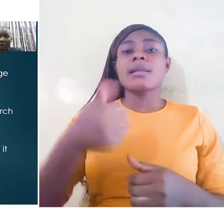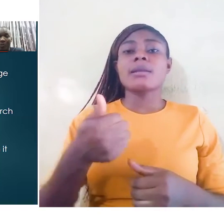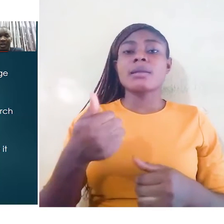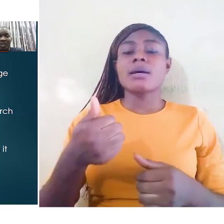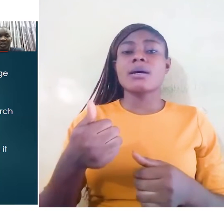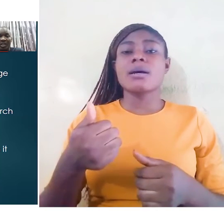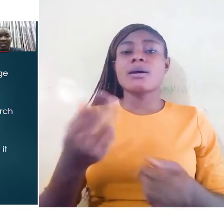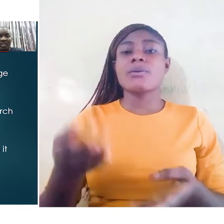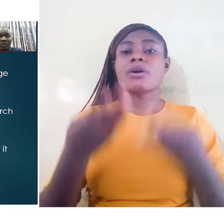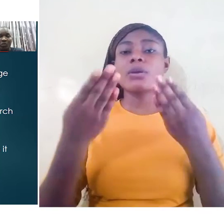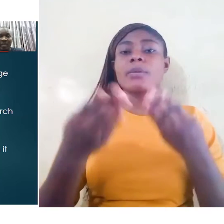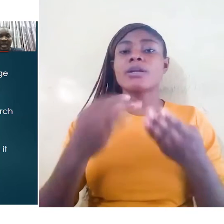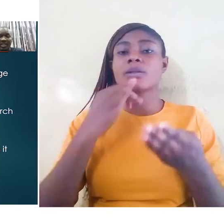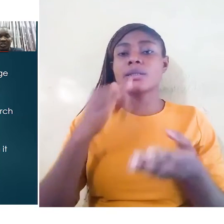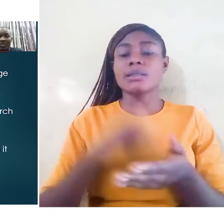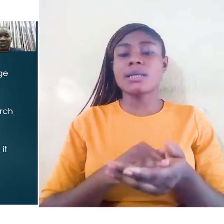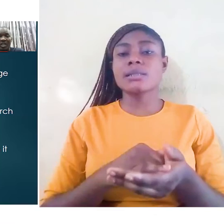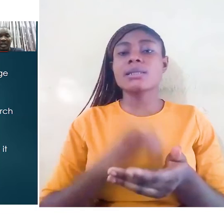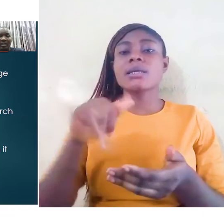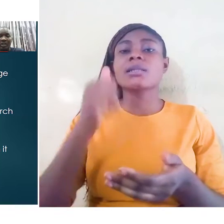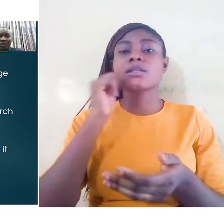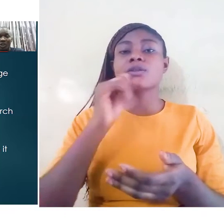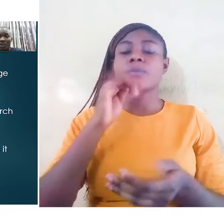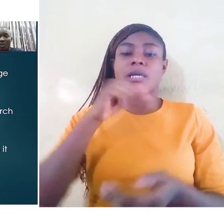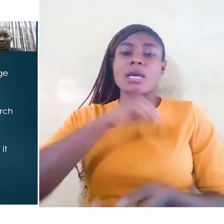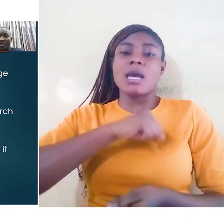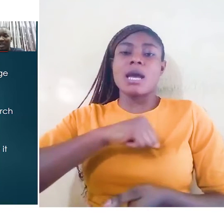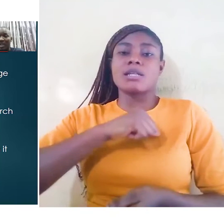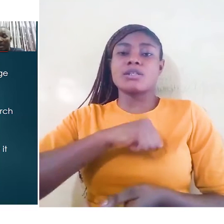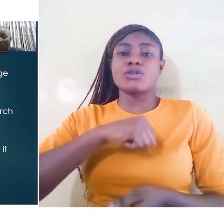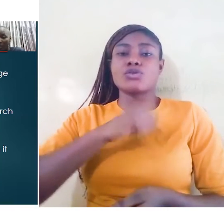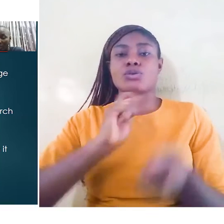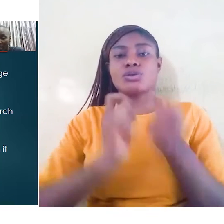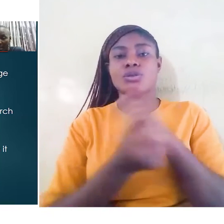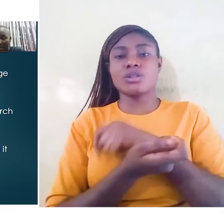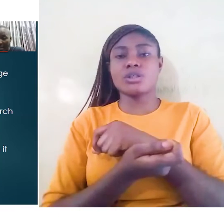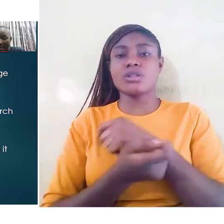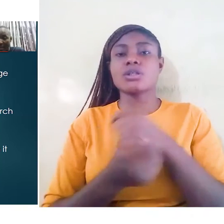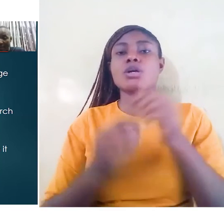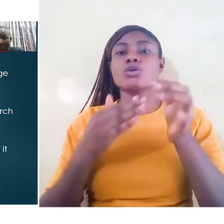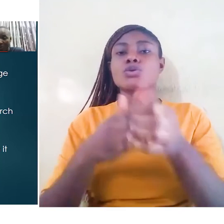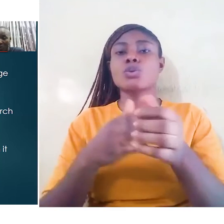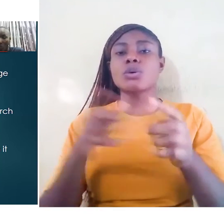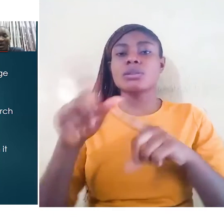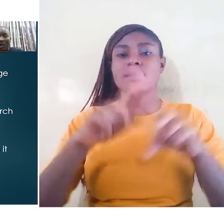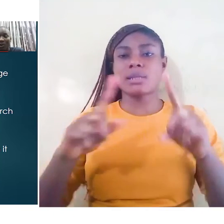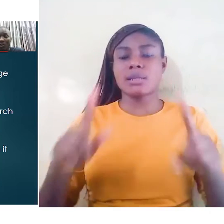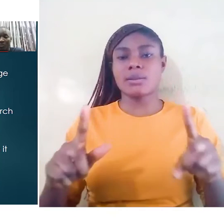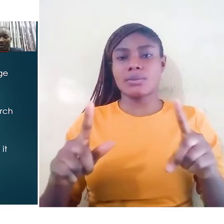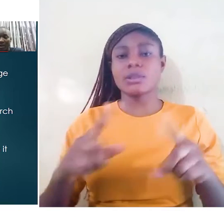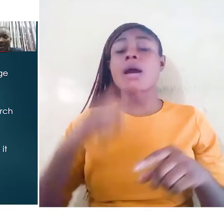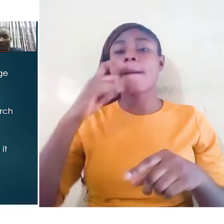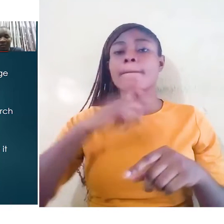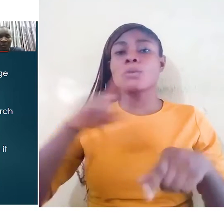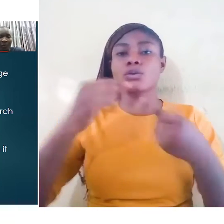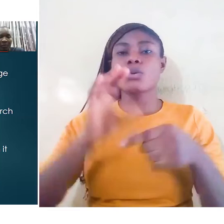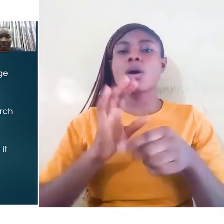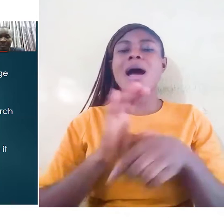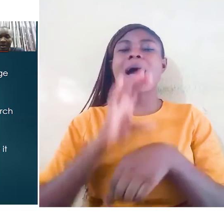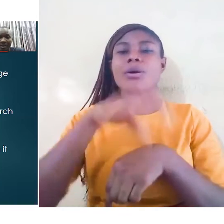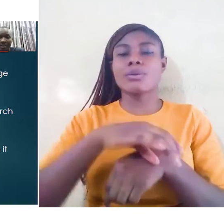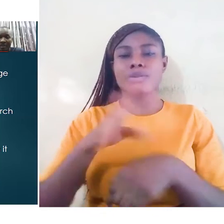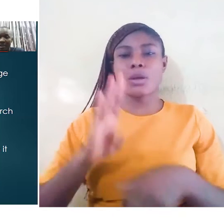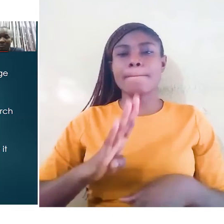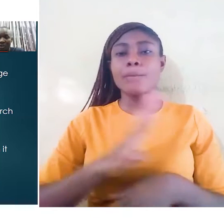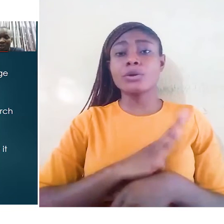another recommendation is there should be an attitudinal change towards sign language that must go across board. Everyone from